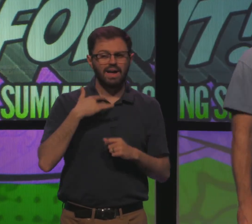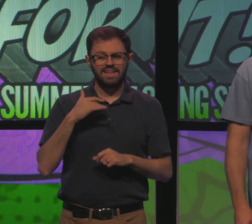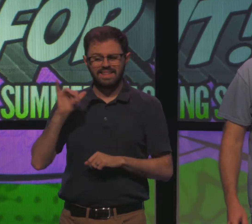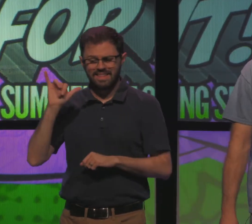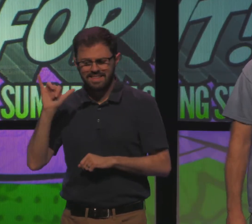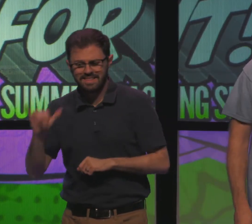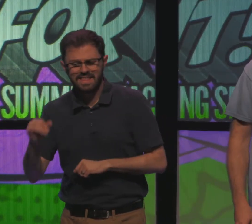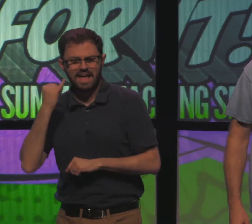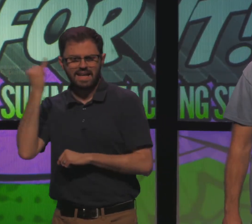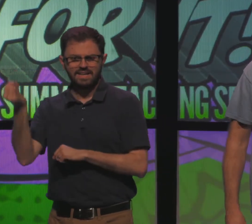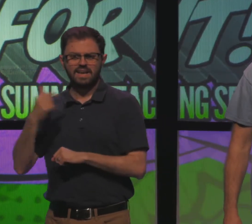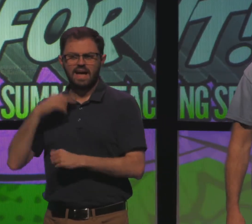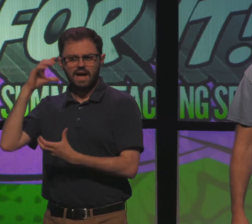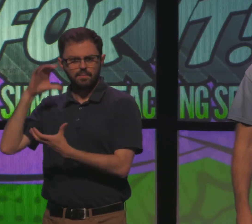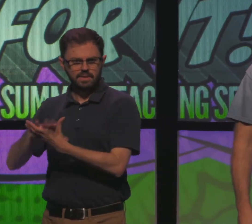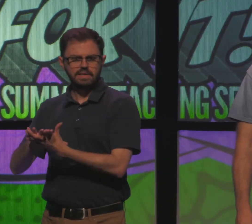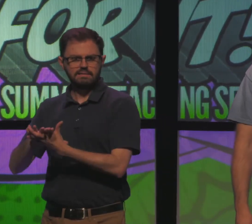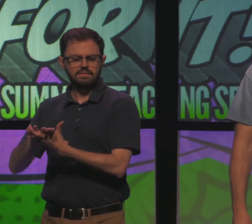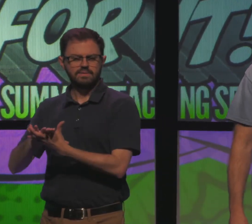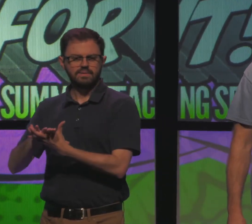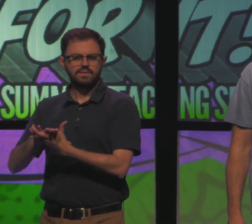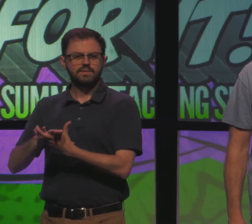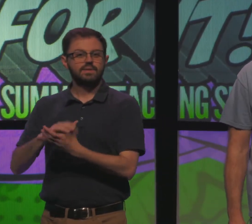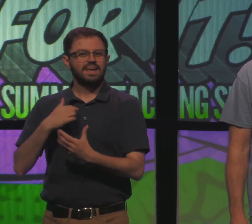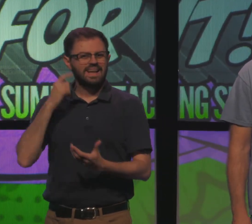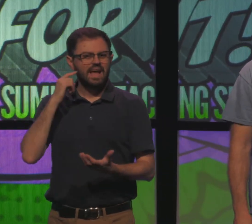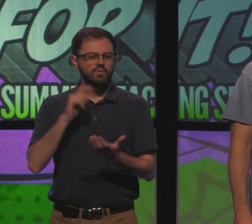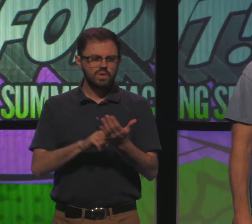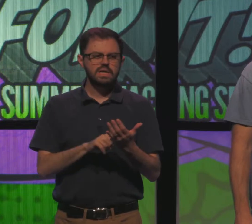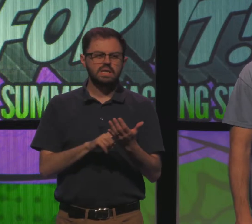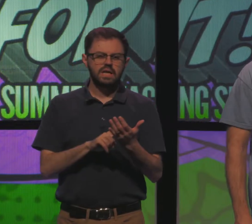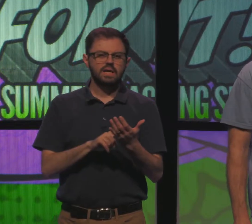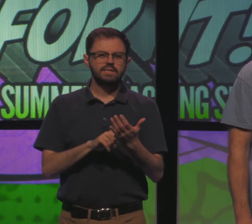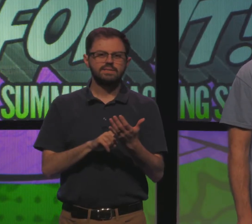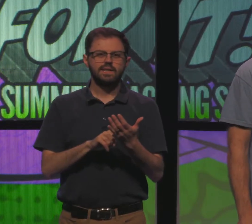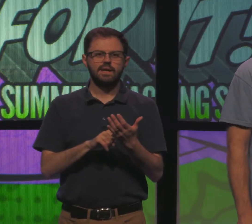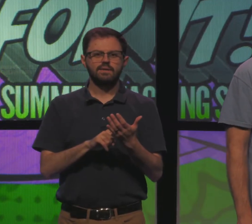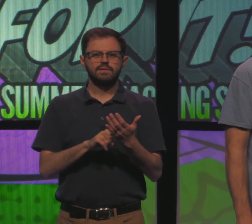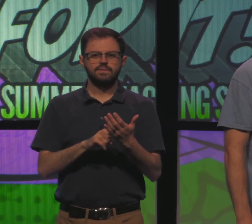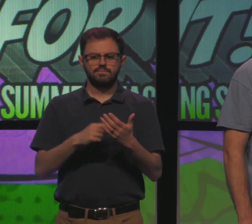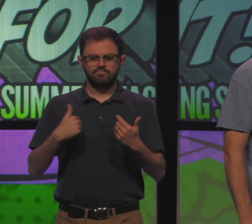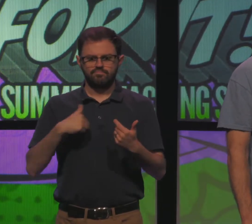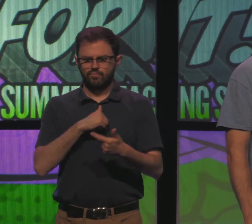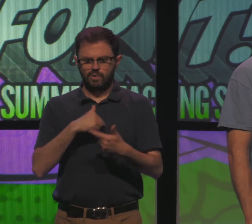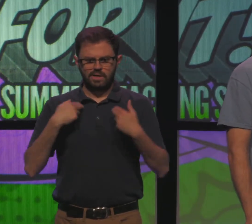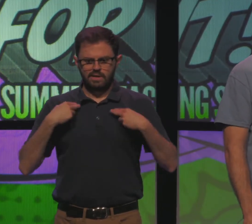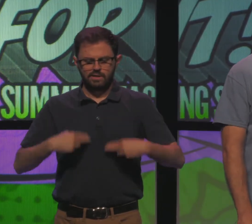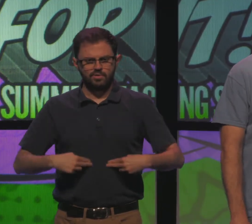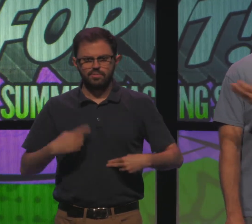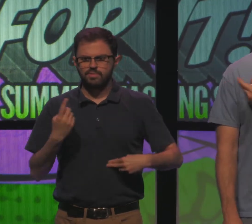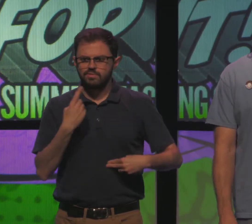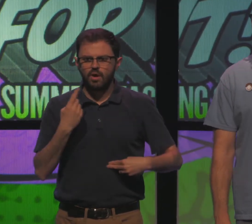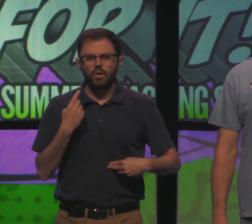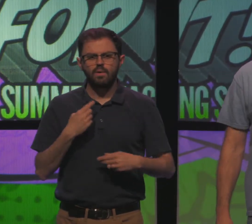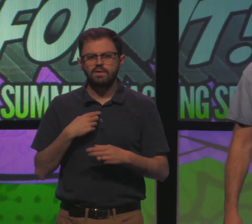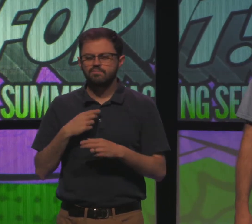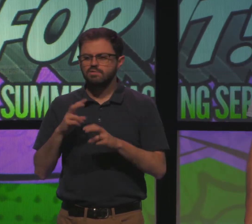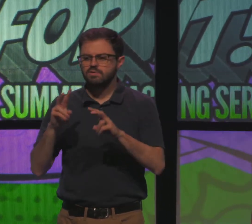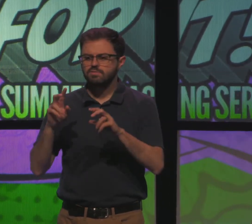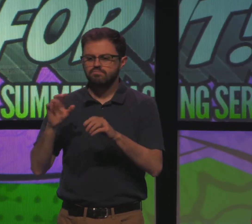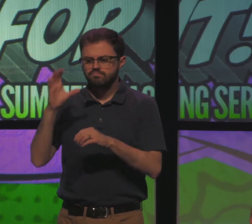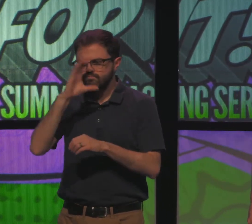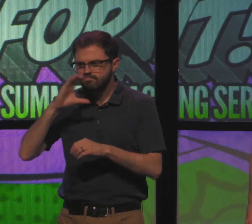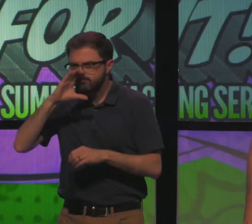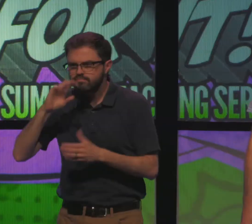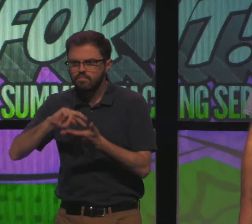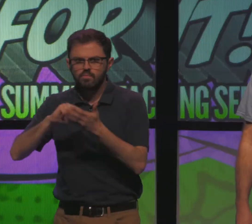And I recognize that that's what we as humans do. We make meaning, we infuse meaning, and we have these stories. So we can participate in that